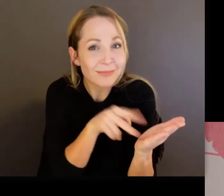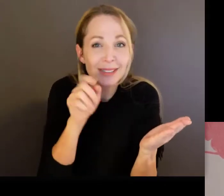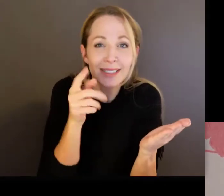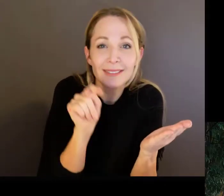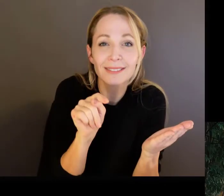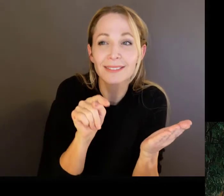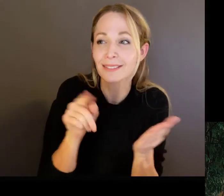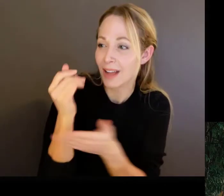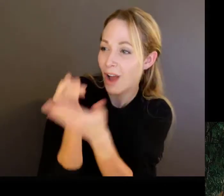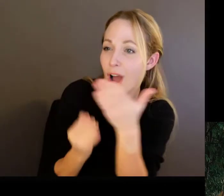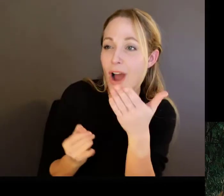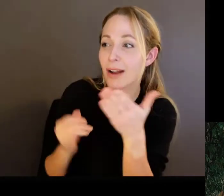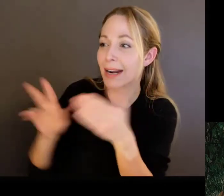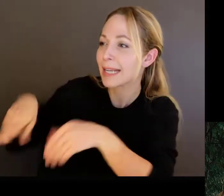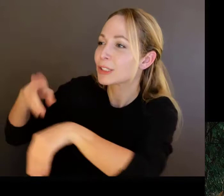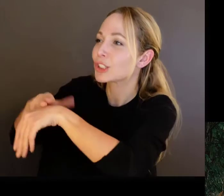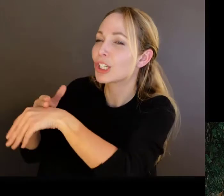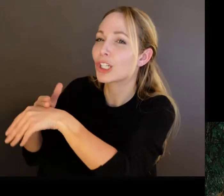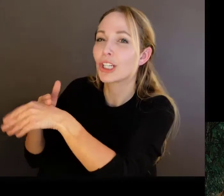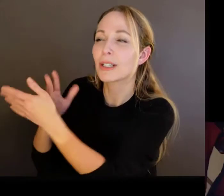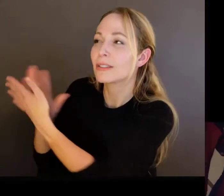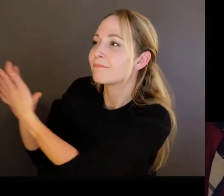art, even nature.